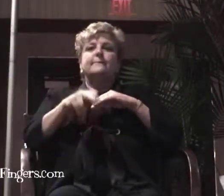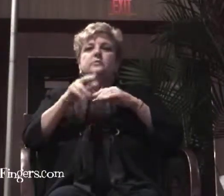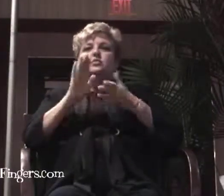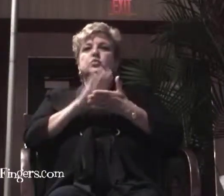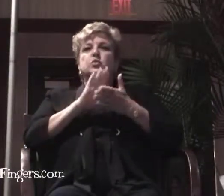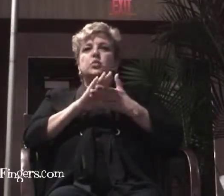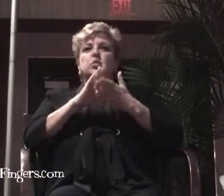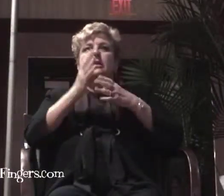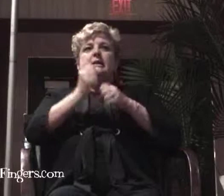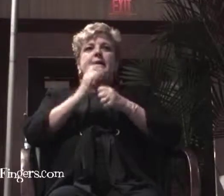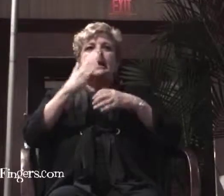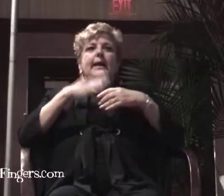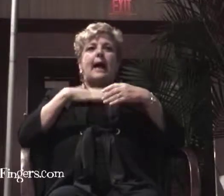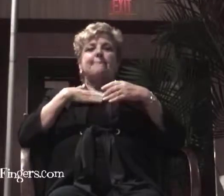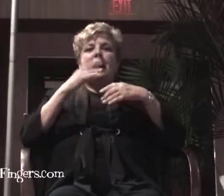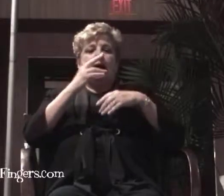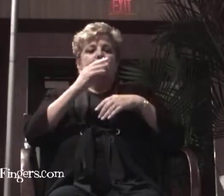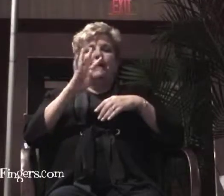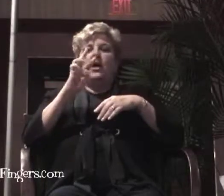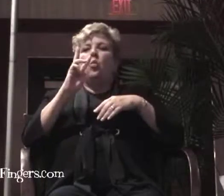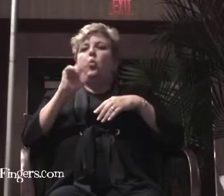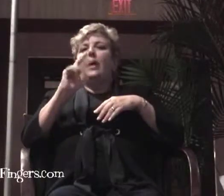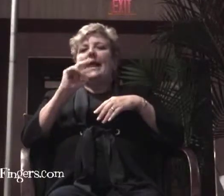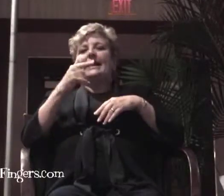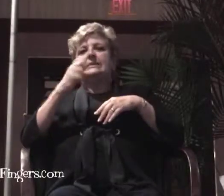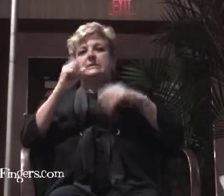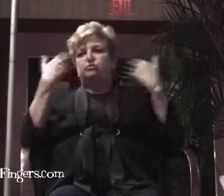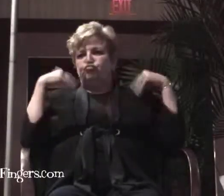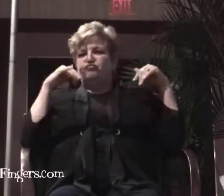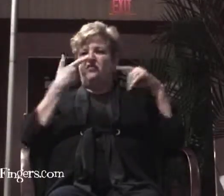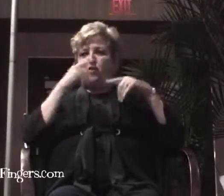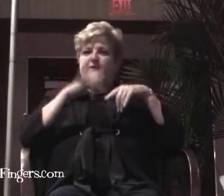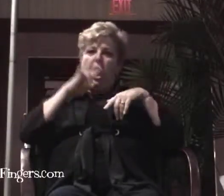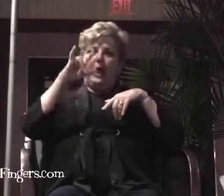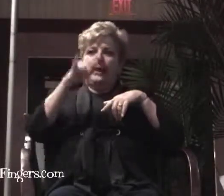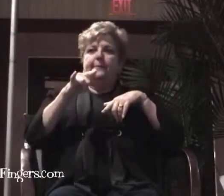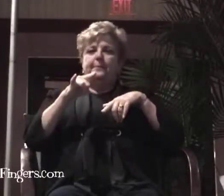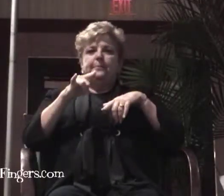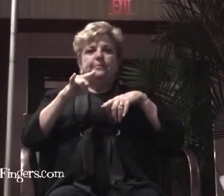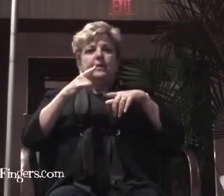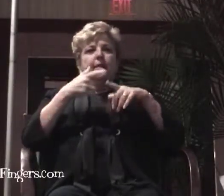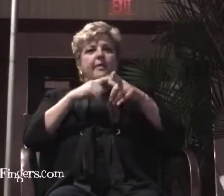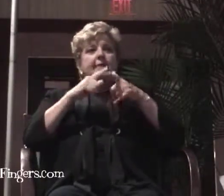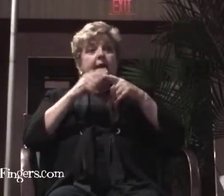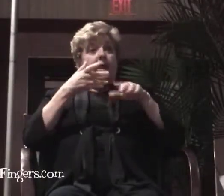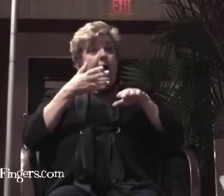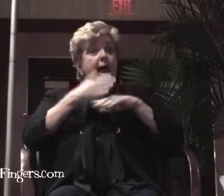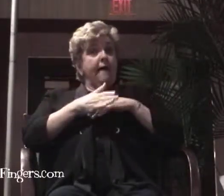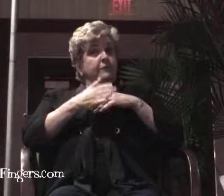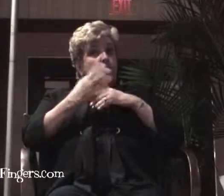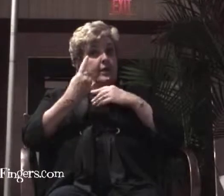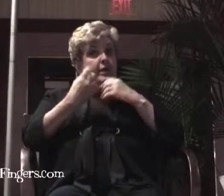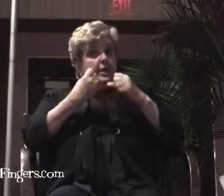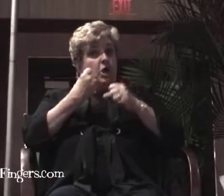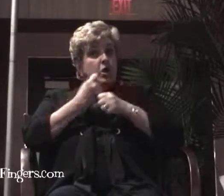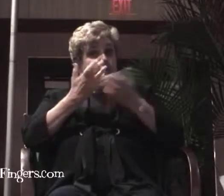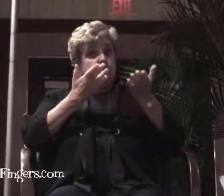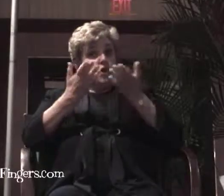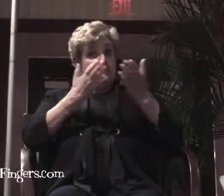other infantry to get ready to go to war. And I just had a year left to serve, and it was time for me to go. So I resigned myself to go